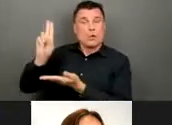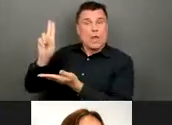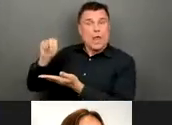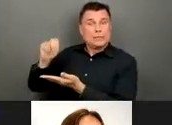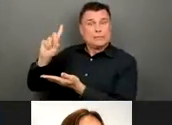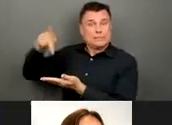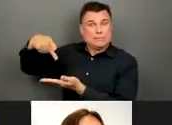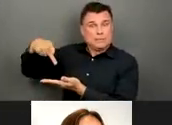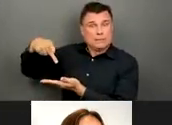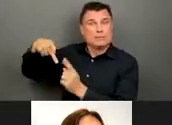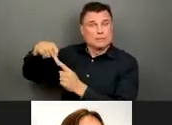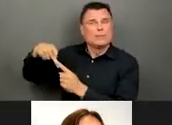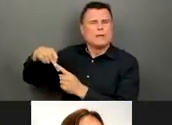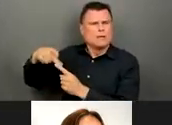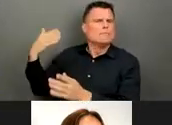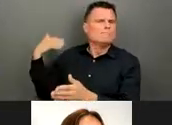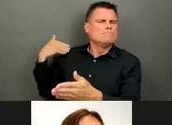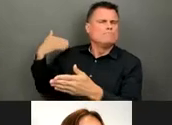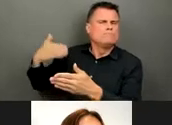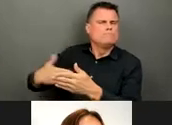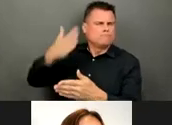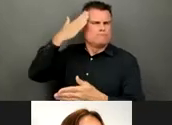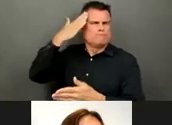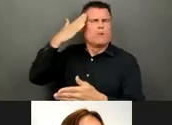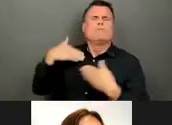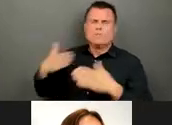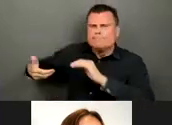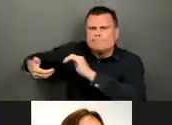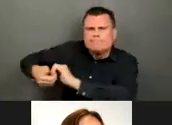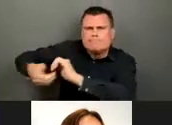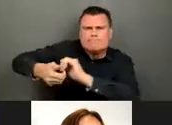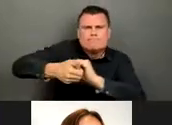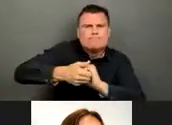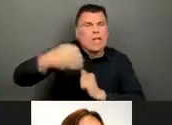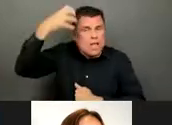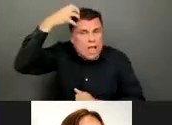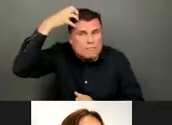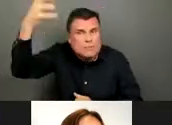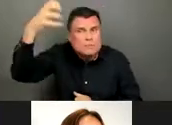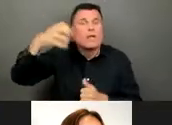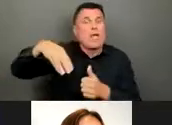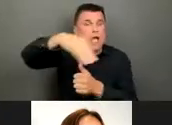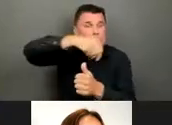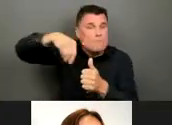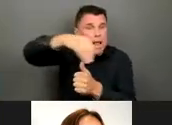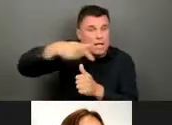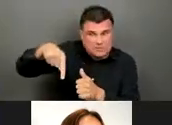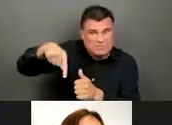issues, including collaborating with the governments of Armenia, whose representative is with us